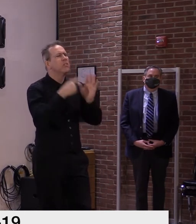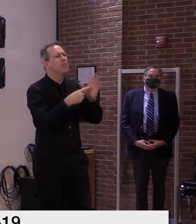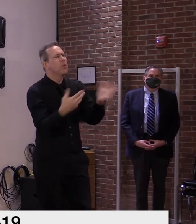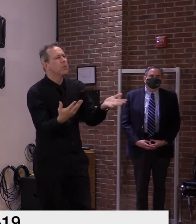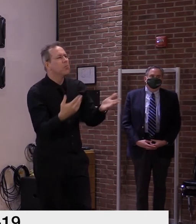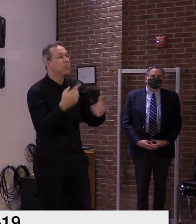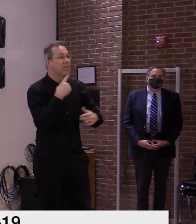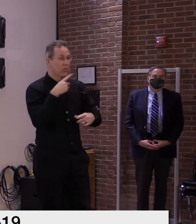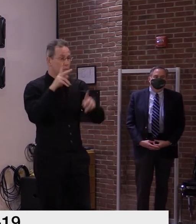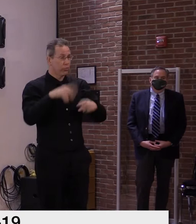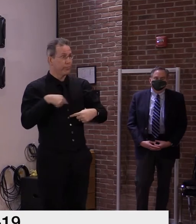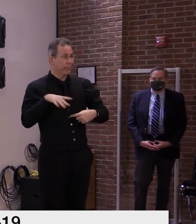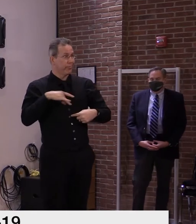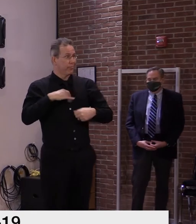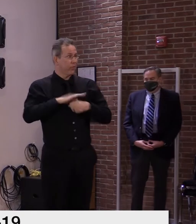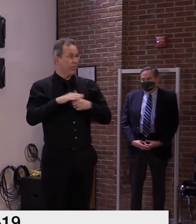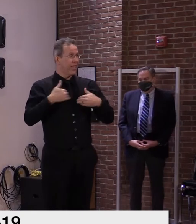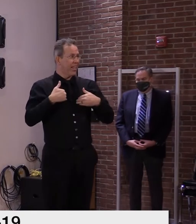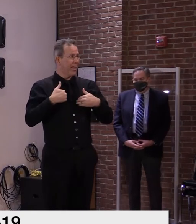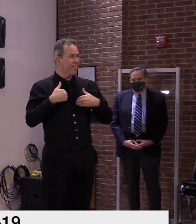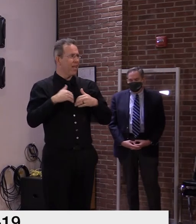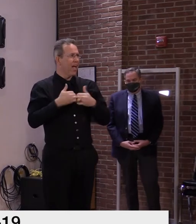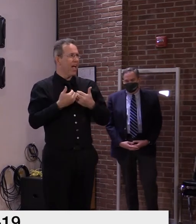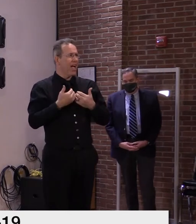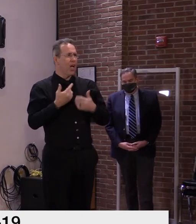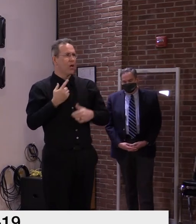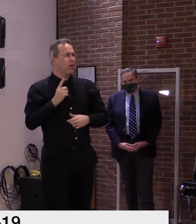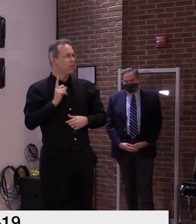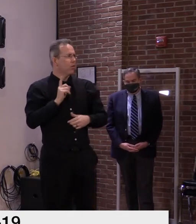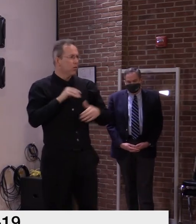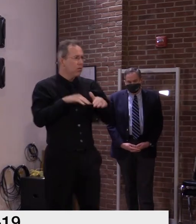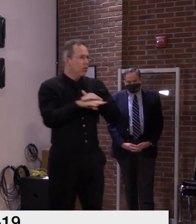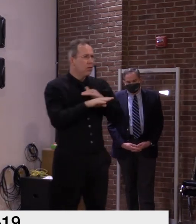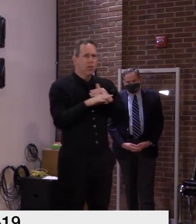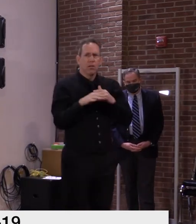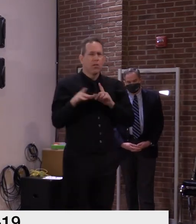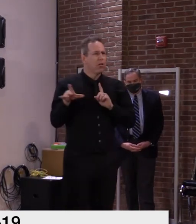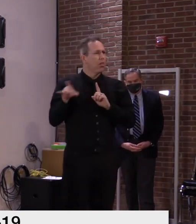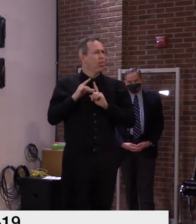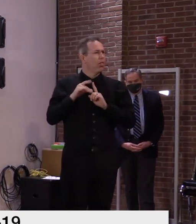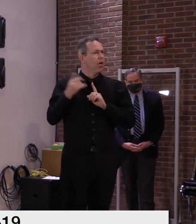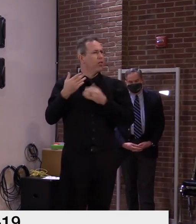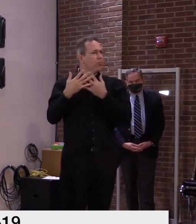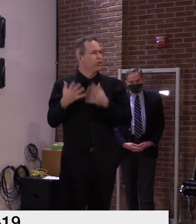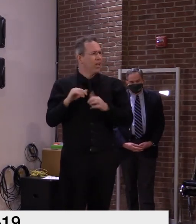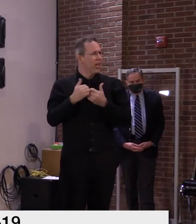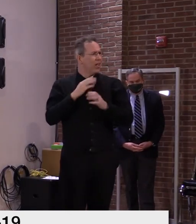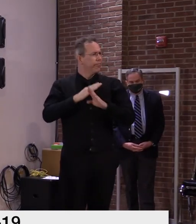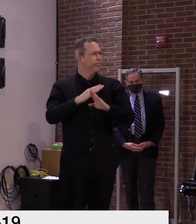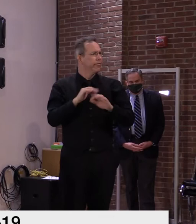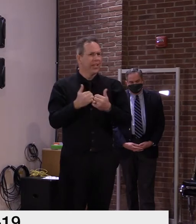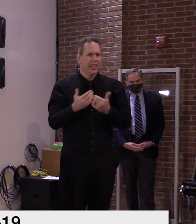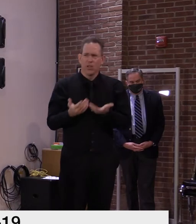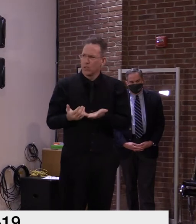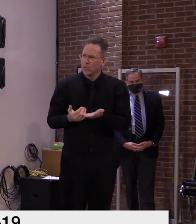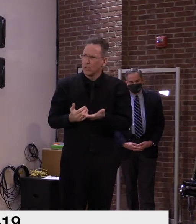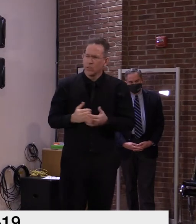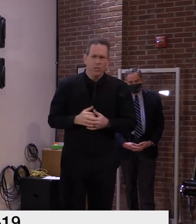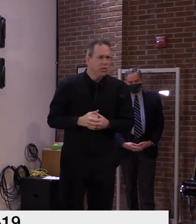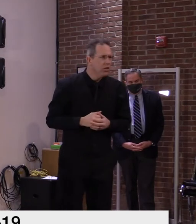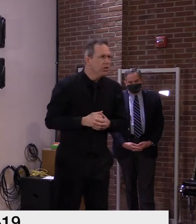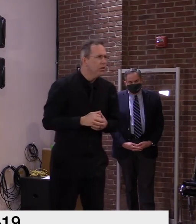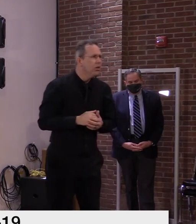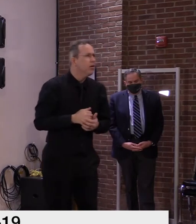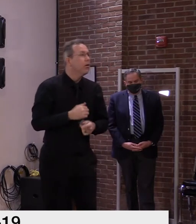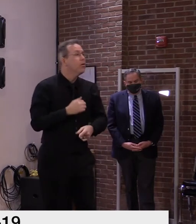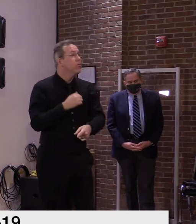social distancing, more protection for the inmates and staff. Well, we do that, frankly. Everybody is masked. There